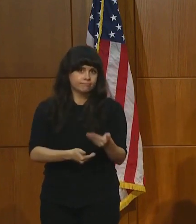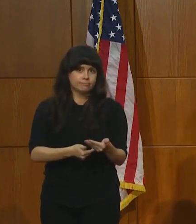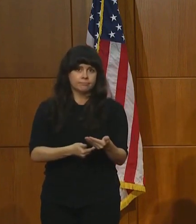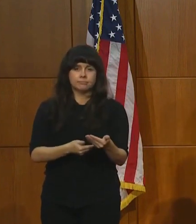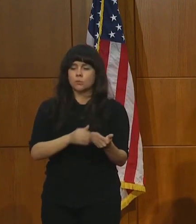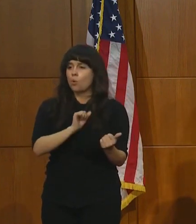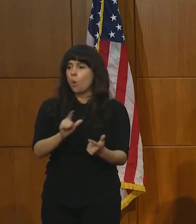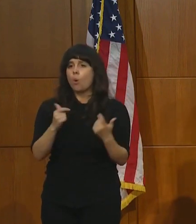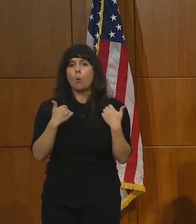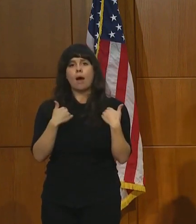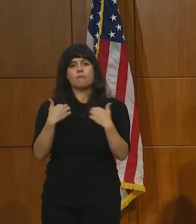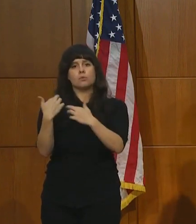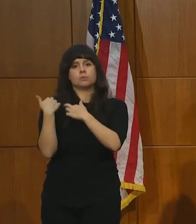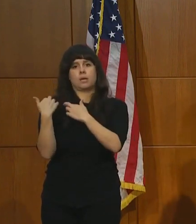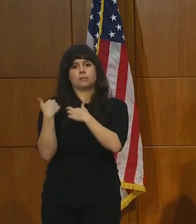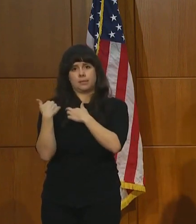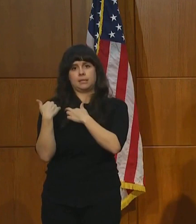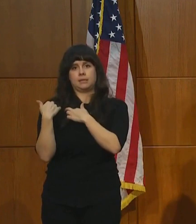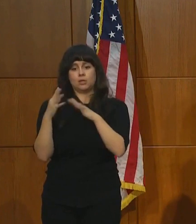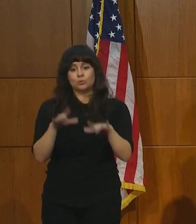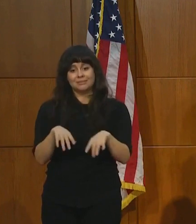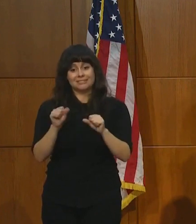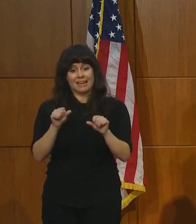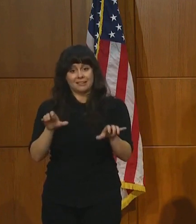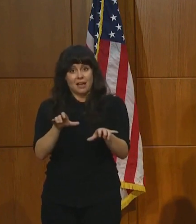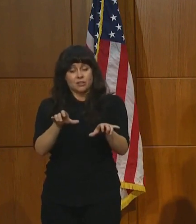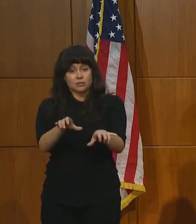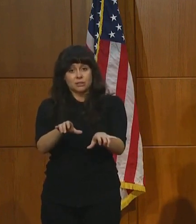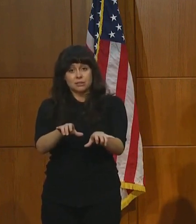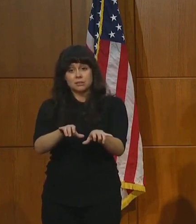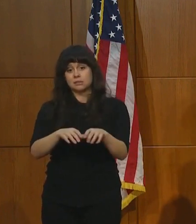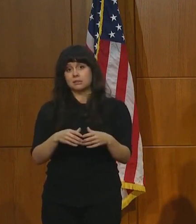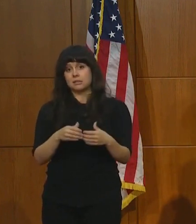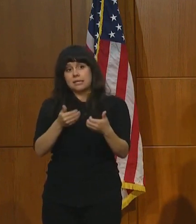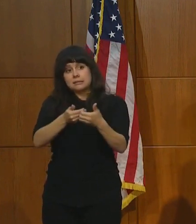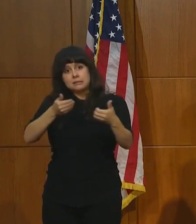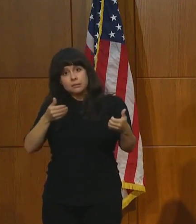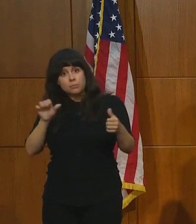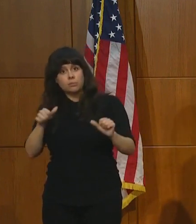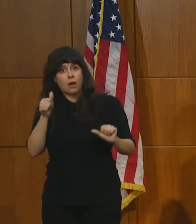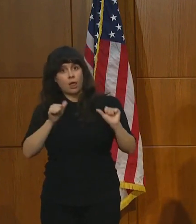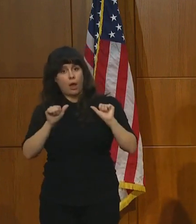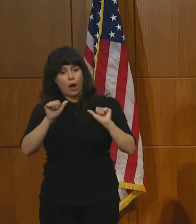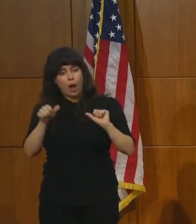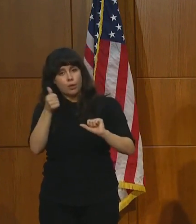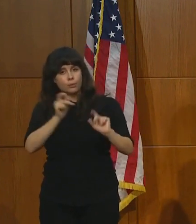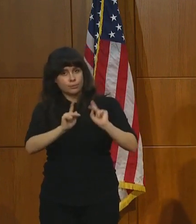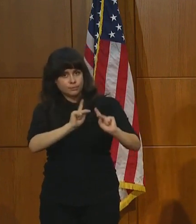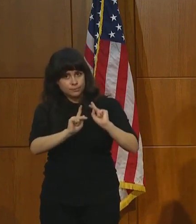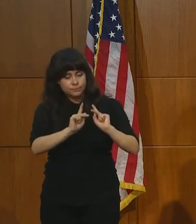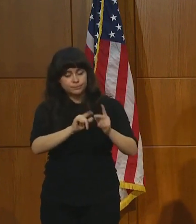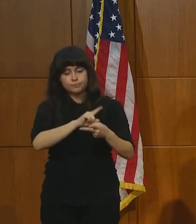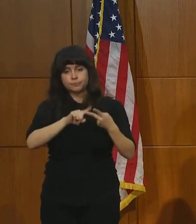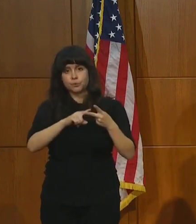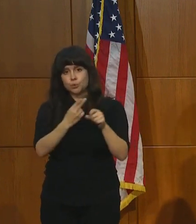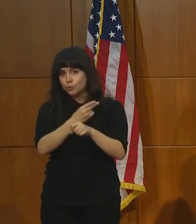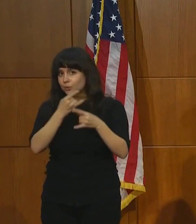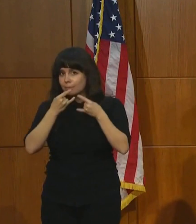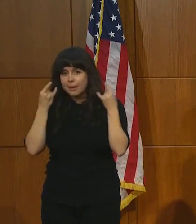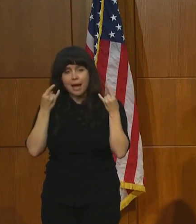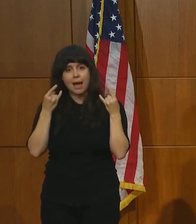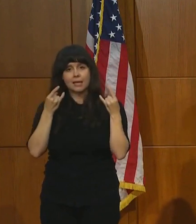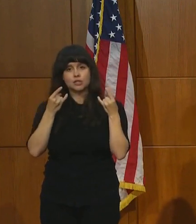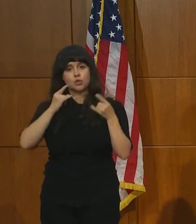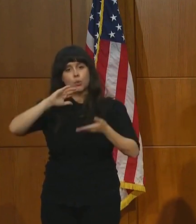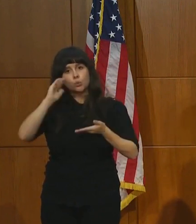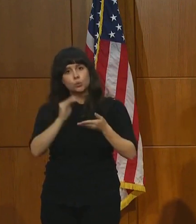a responsibility to take these actions, staying away from others, wearing a face covering to reduce the spread